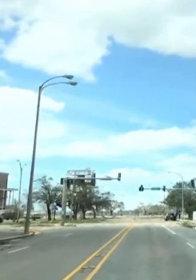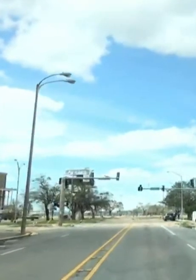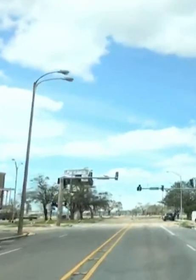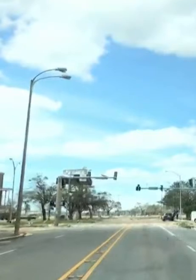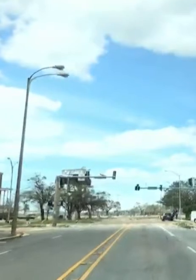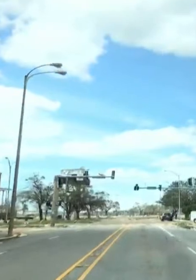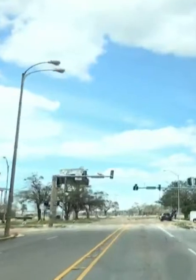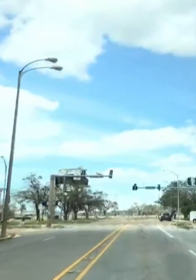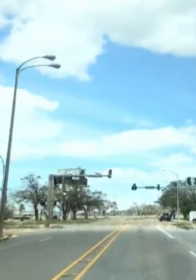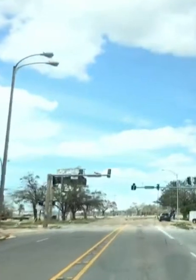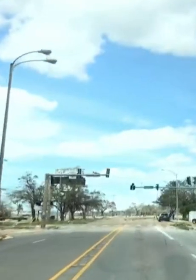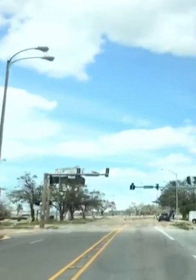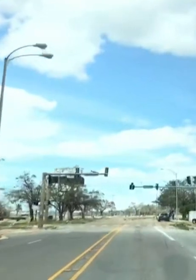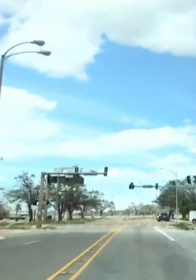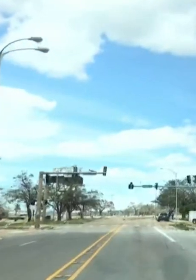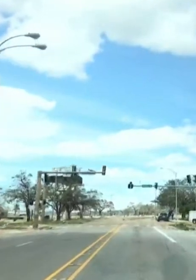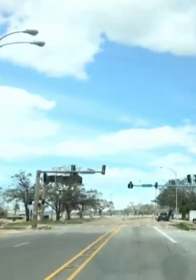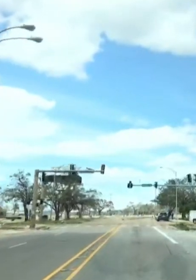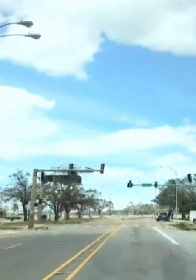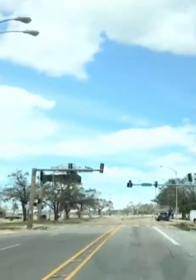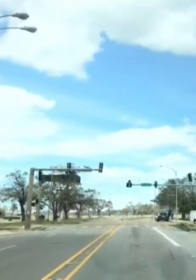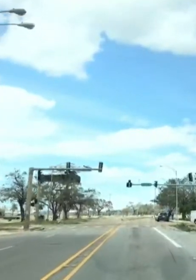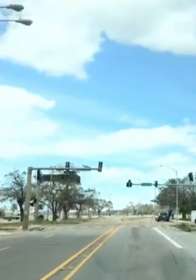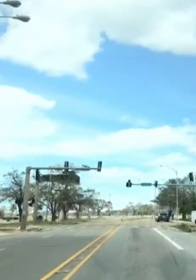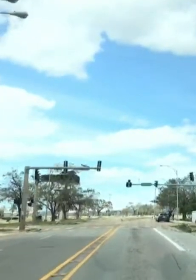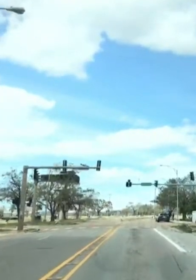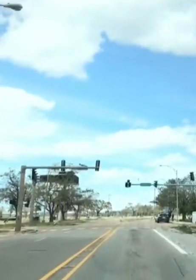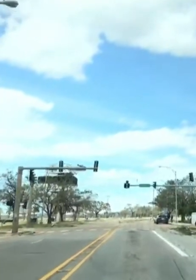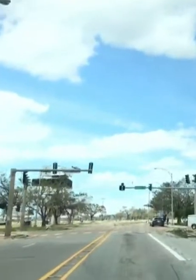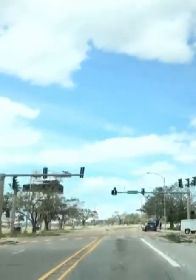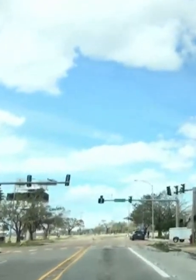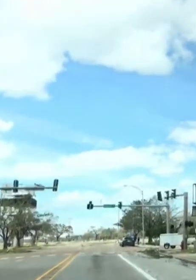It is shredded at this point.